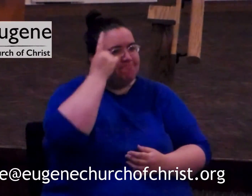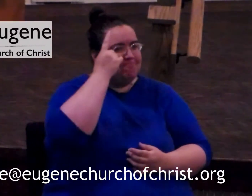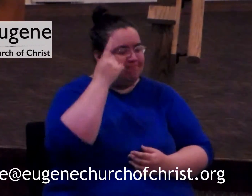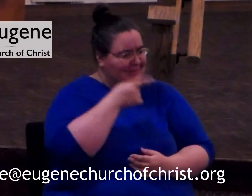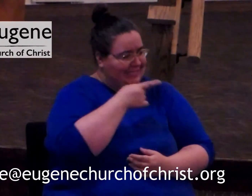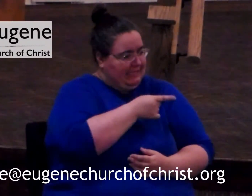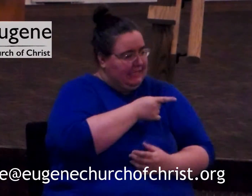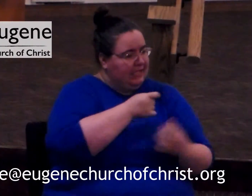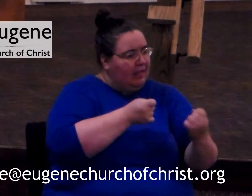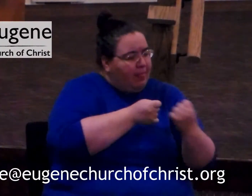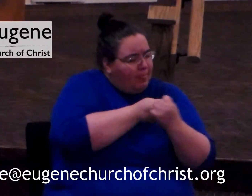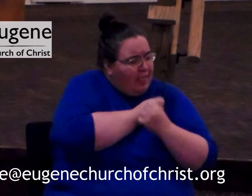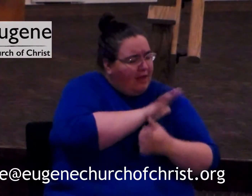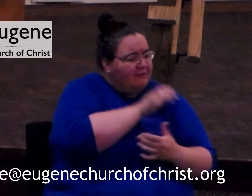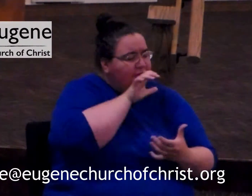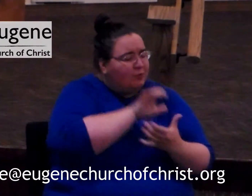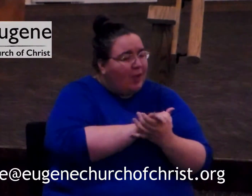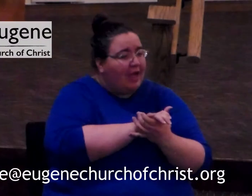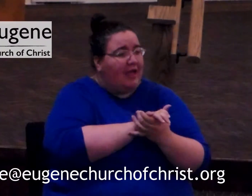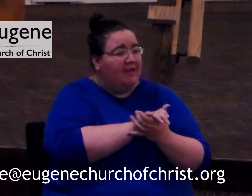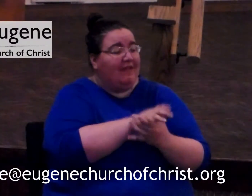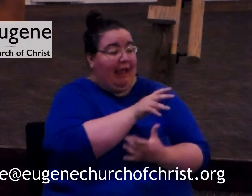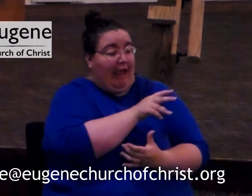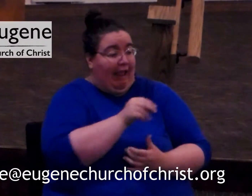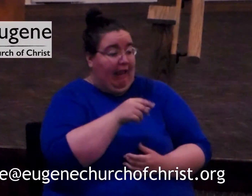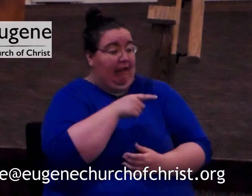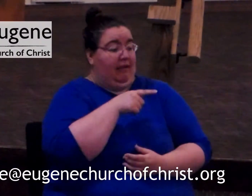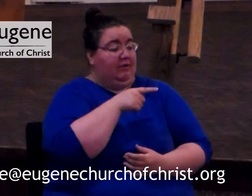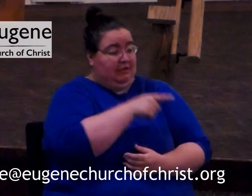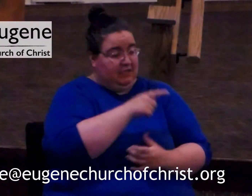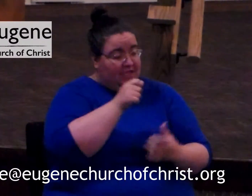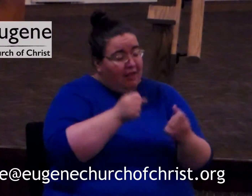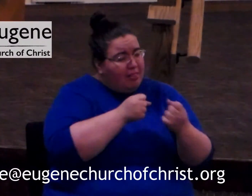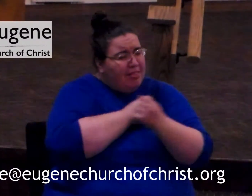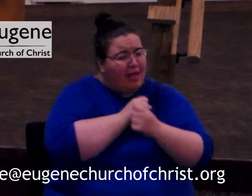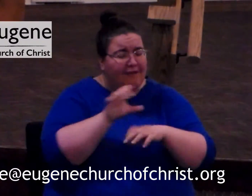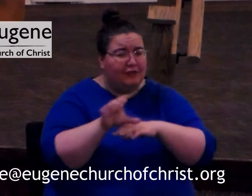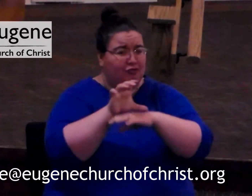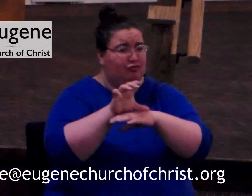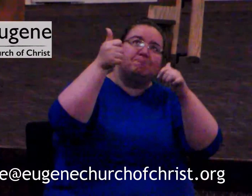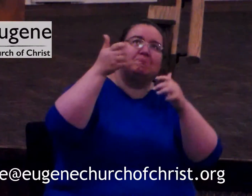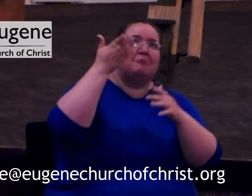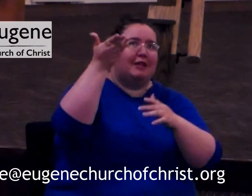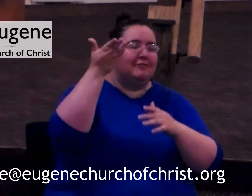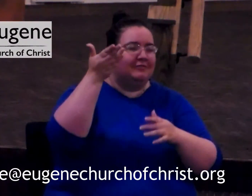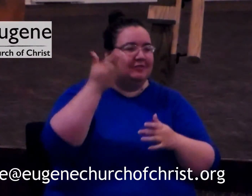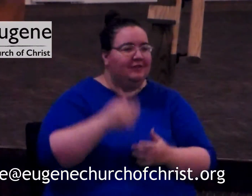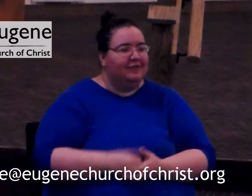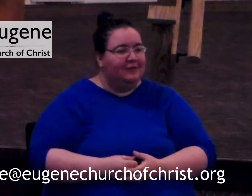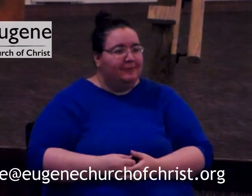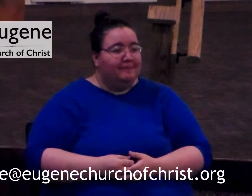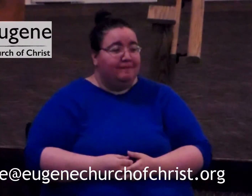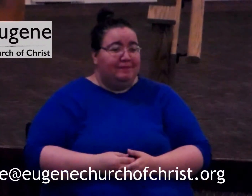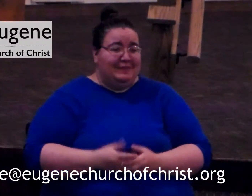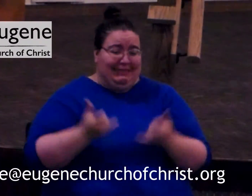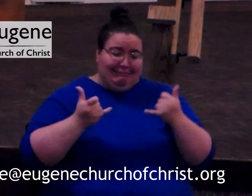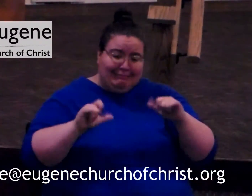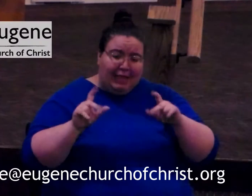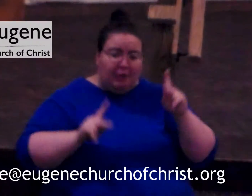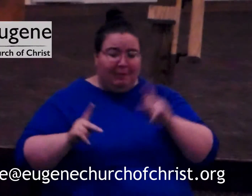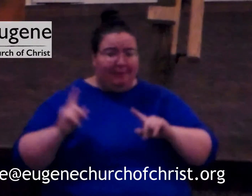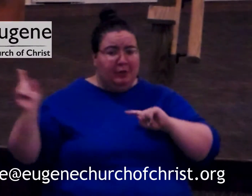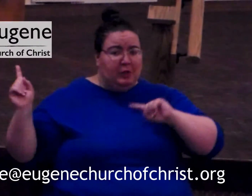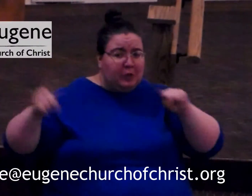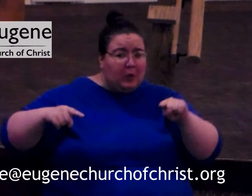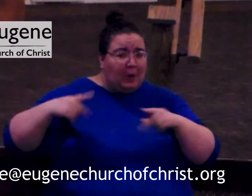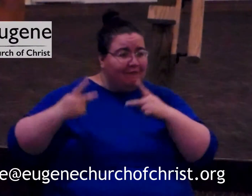church and for God because of everything else that he did. This was the moment he wanted to do something over the top. And I will guarantee you, there are people that come to visit that church and they get whatever their